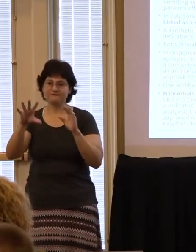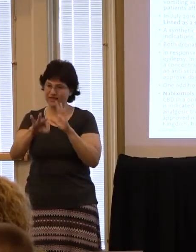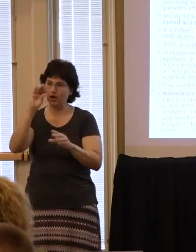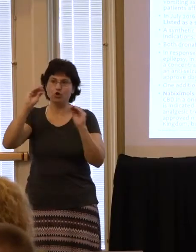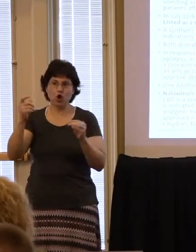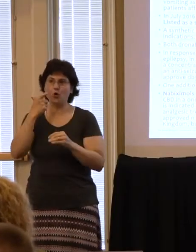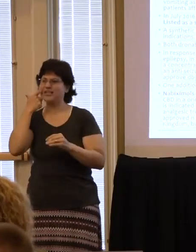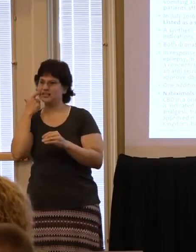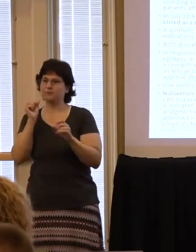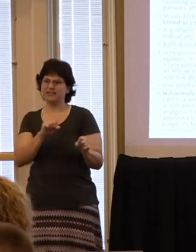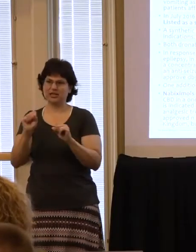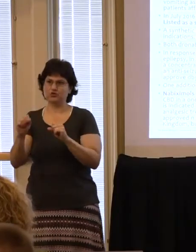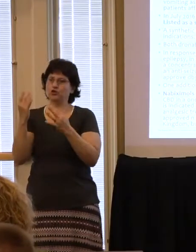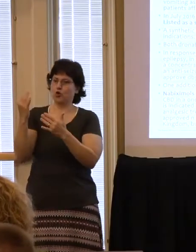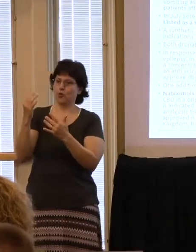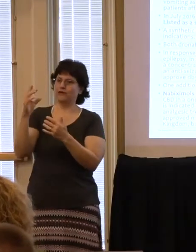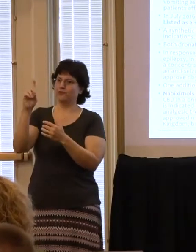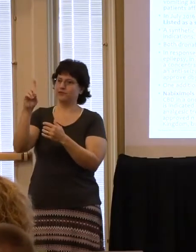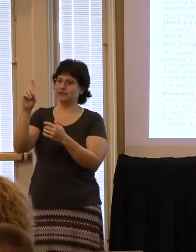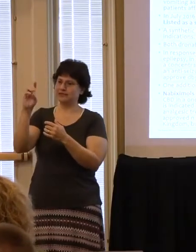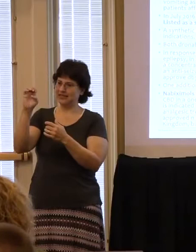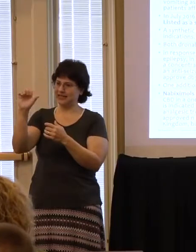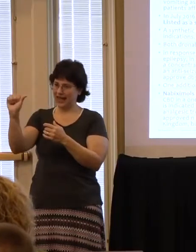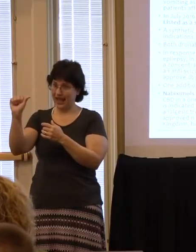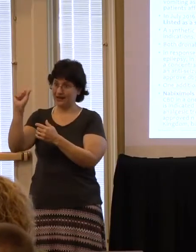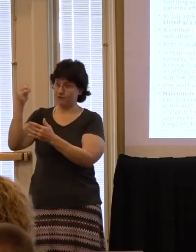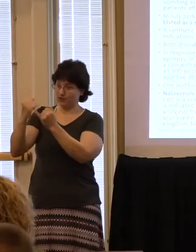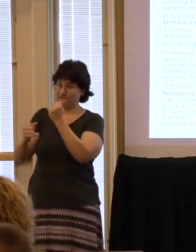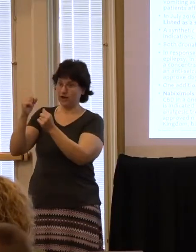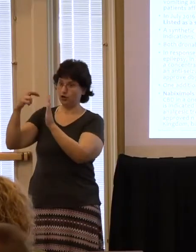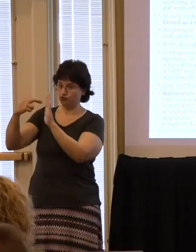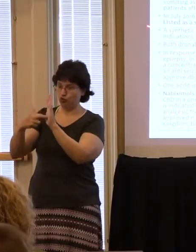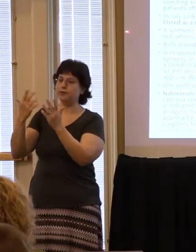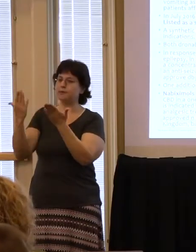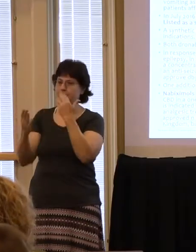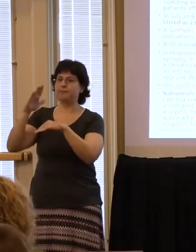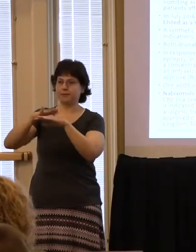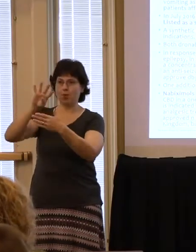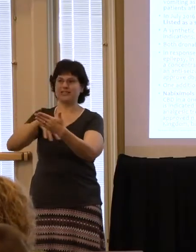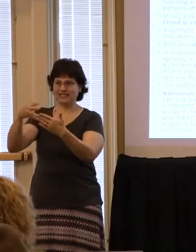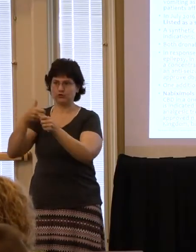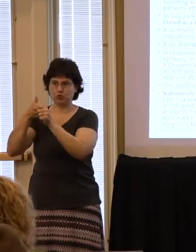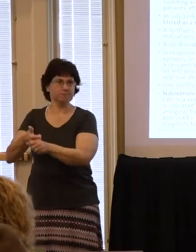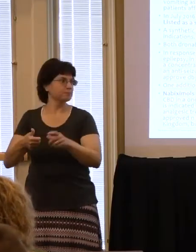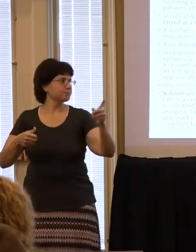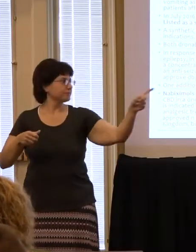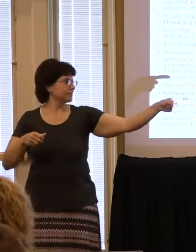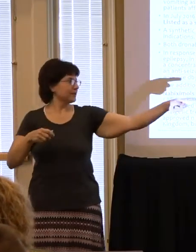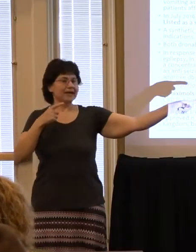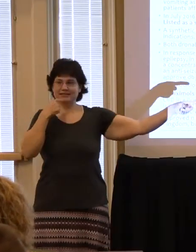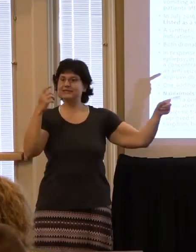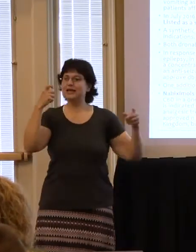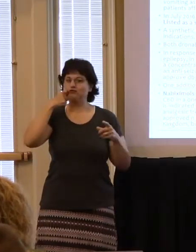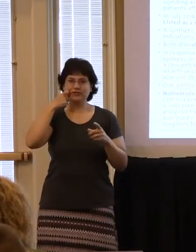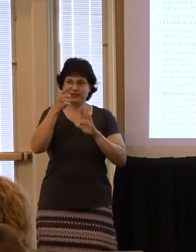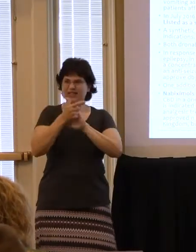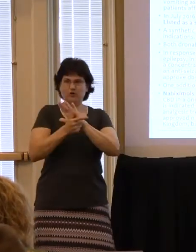addictive potential, so they're waiting for the DEA to give the final ruling, but it's probably going to be on schedule. I'm just saying, it was just